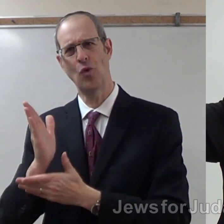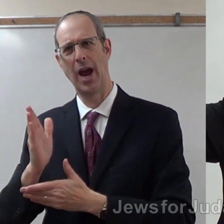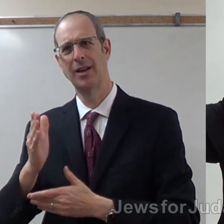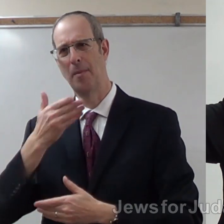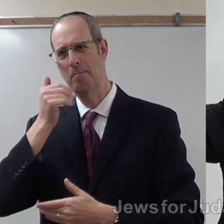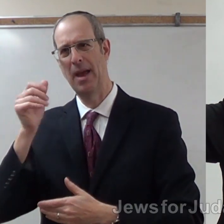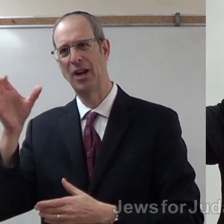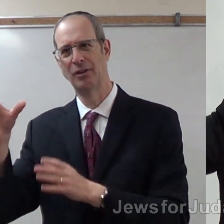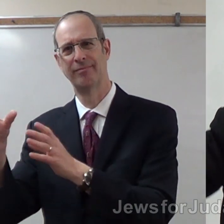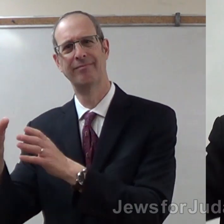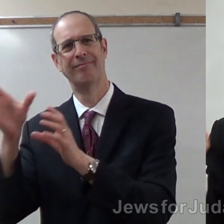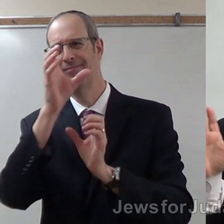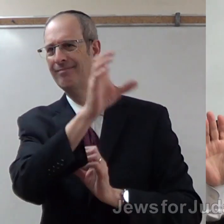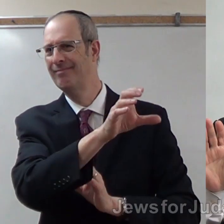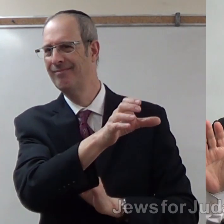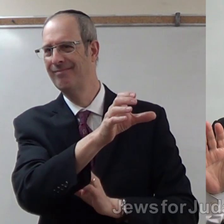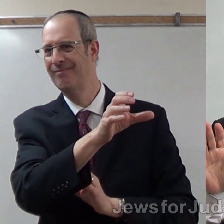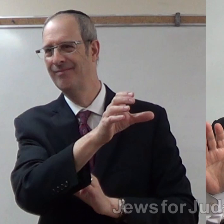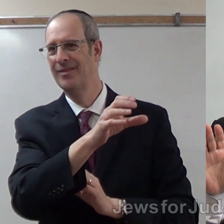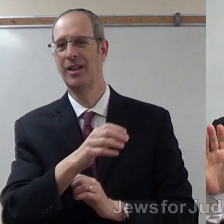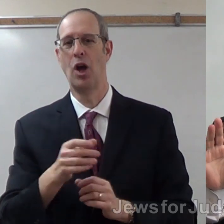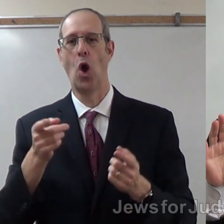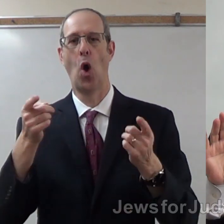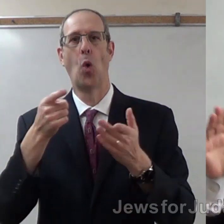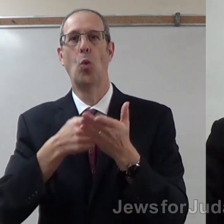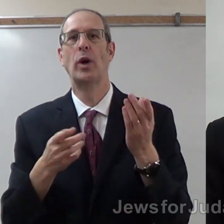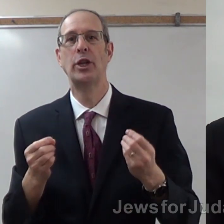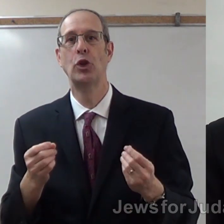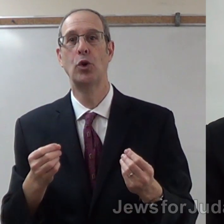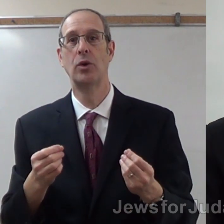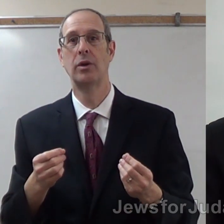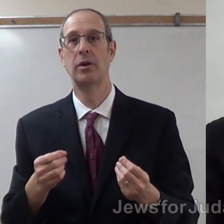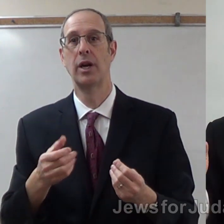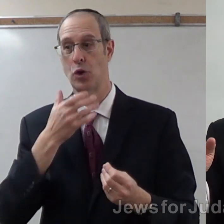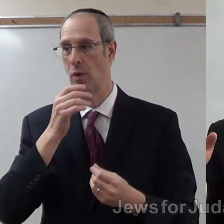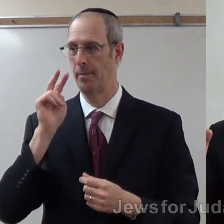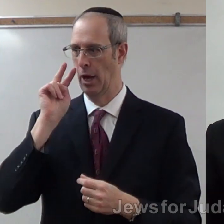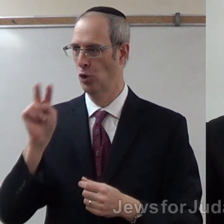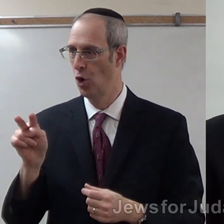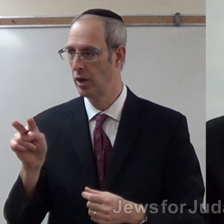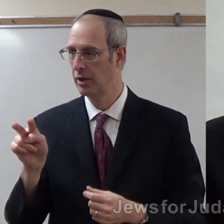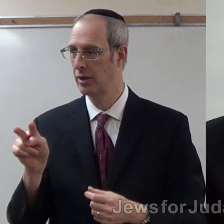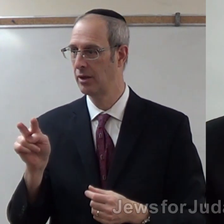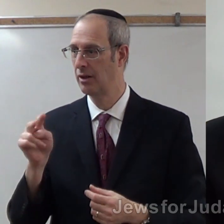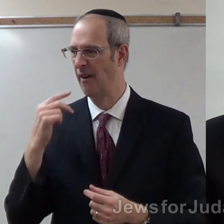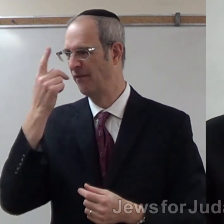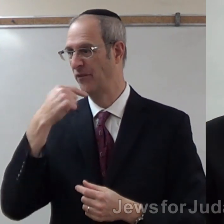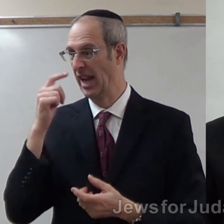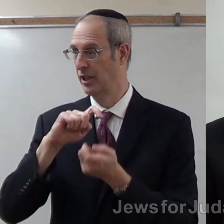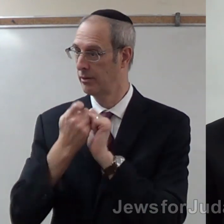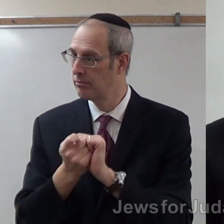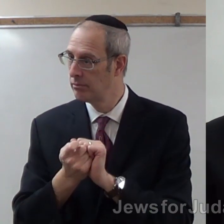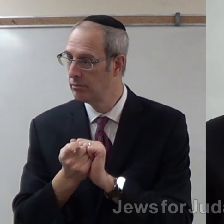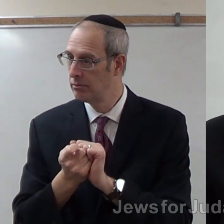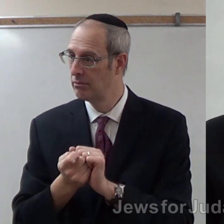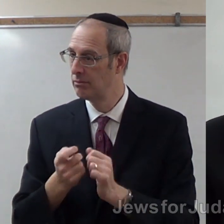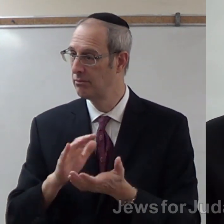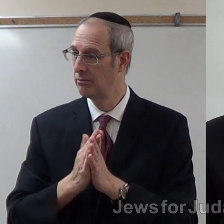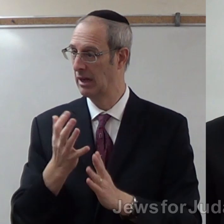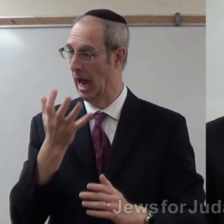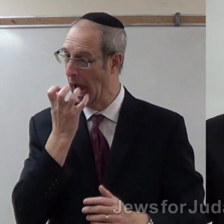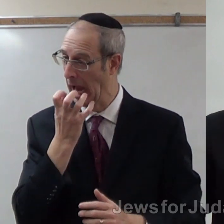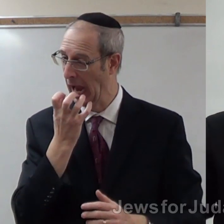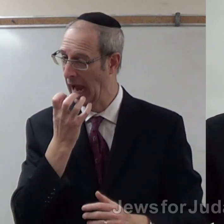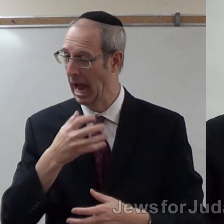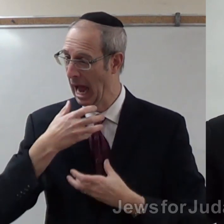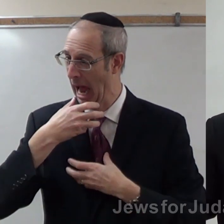there." What did he do? Did he look at her? Did he make a face? Did he get angry?